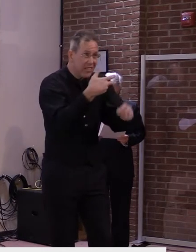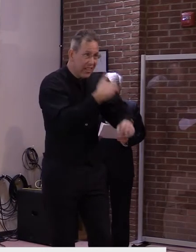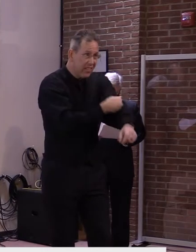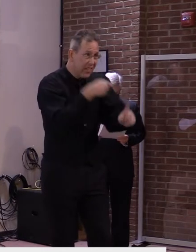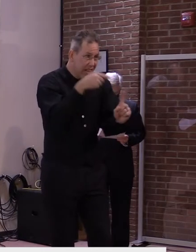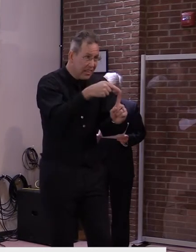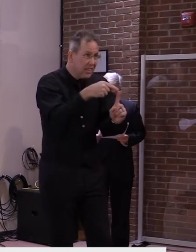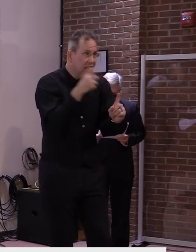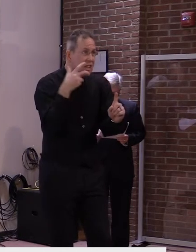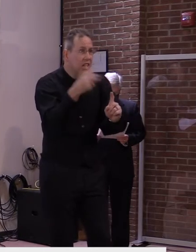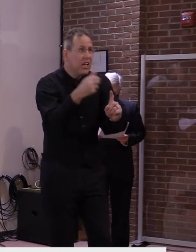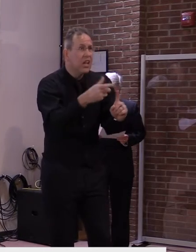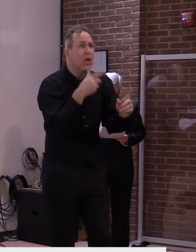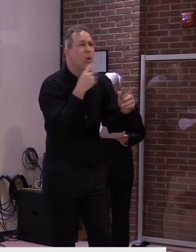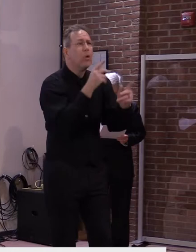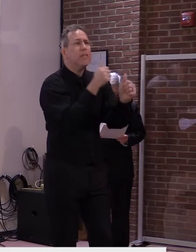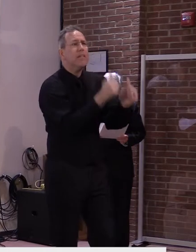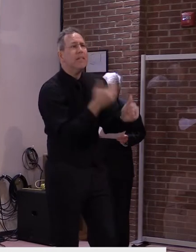to more normal times.